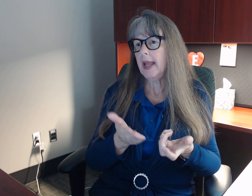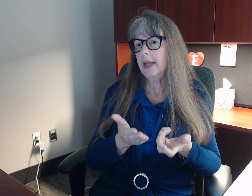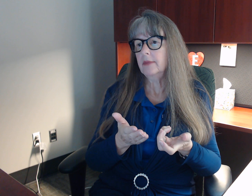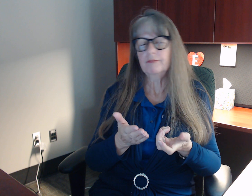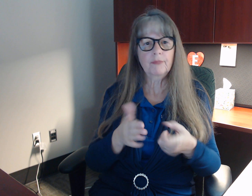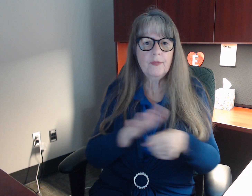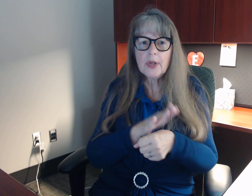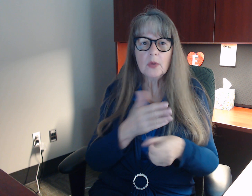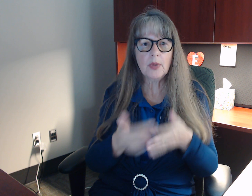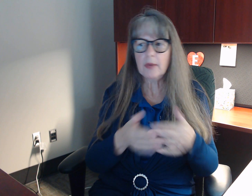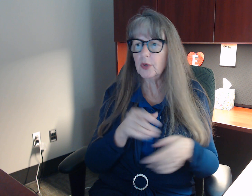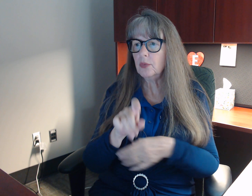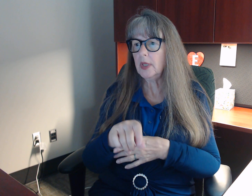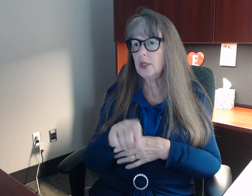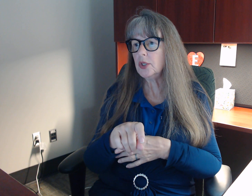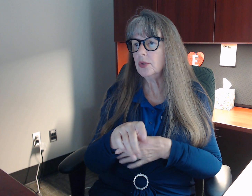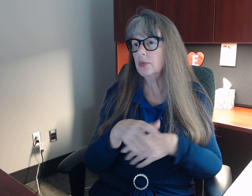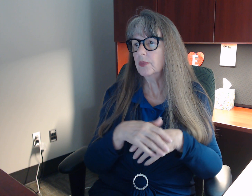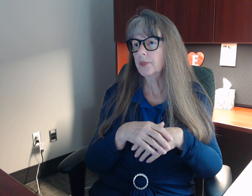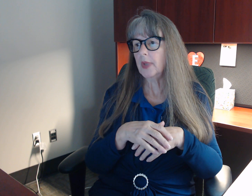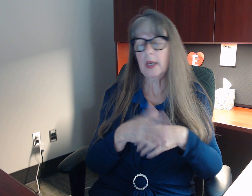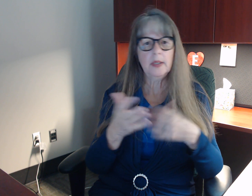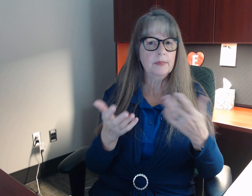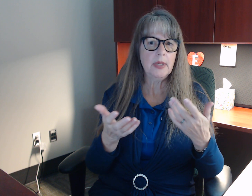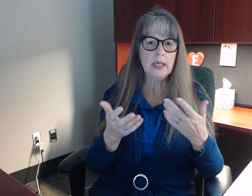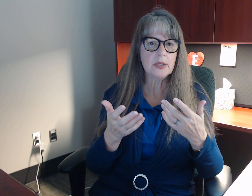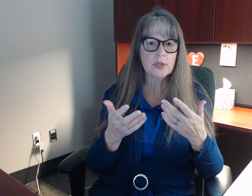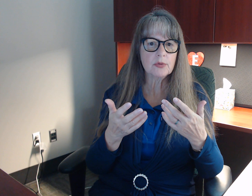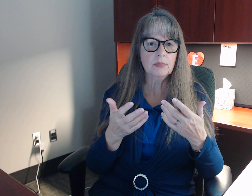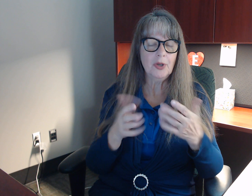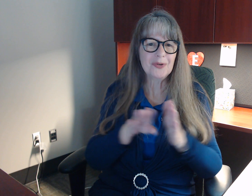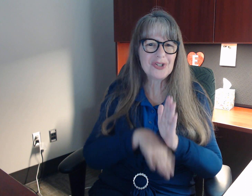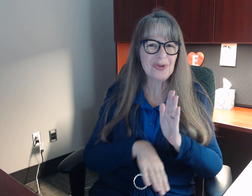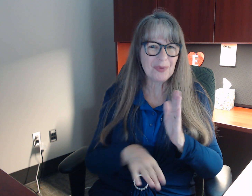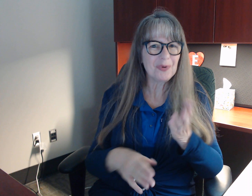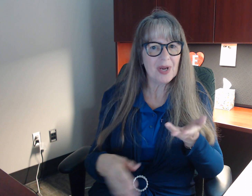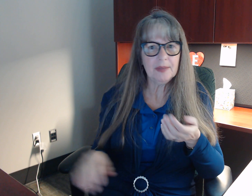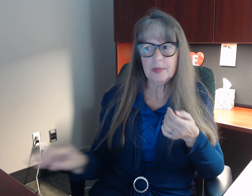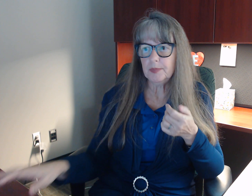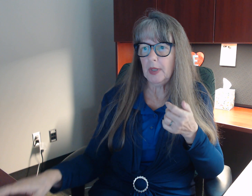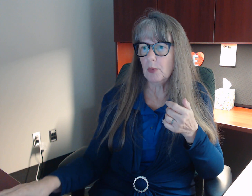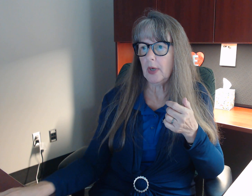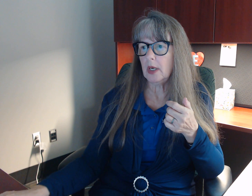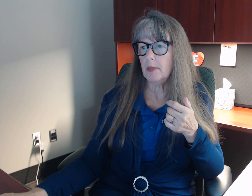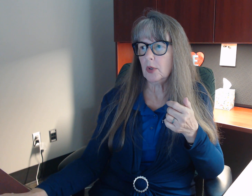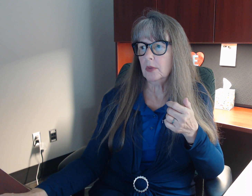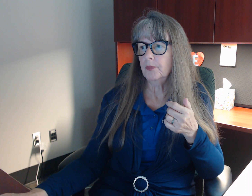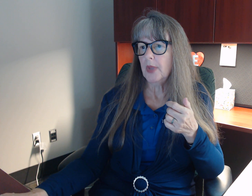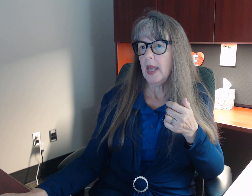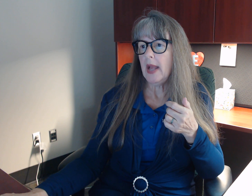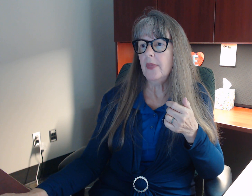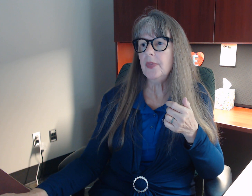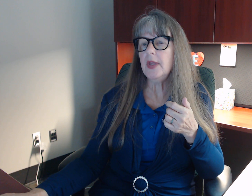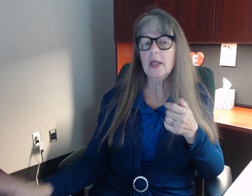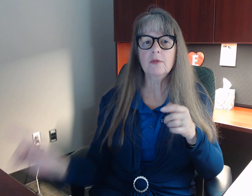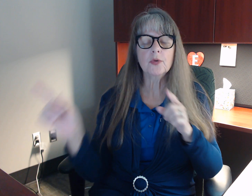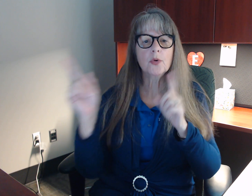and fill it whenever you need to. And it's cheaper, right? More economical. And then for the